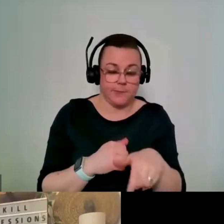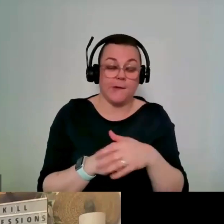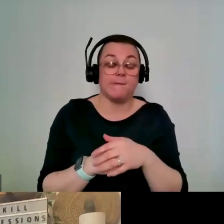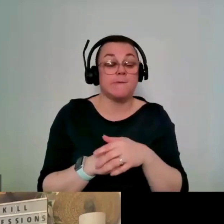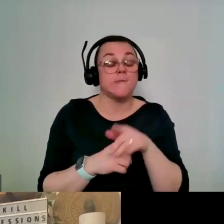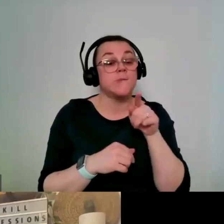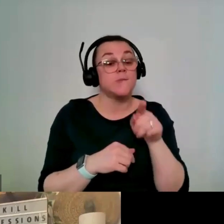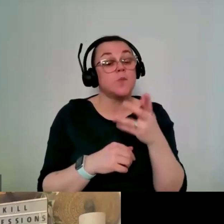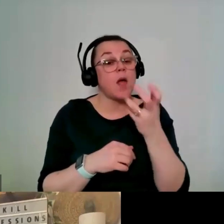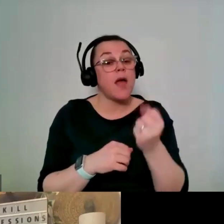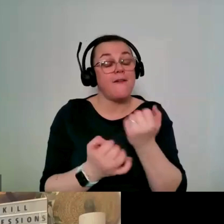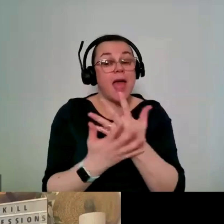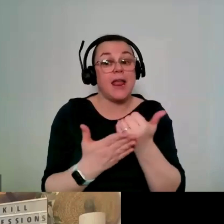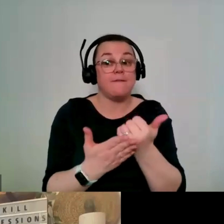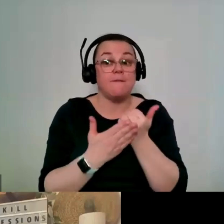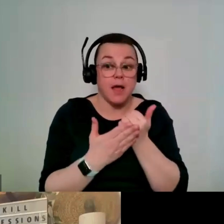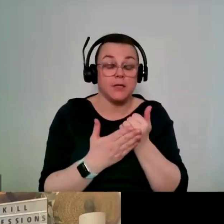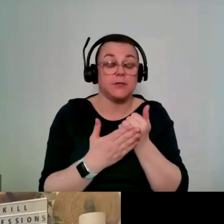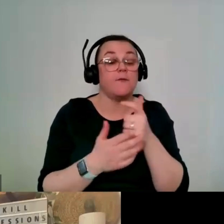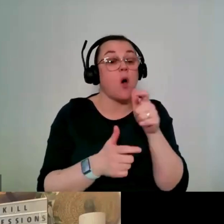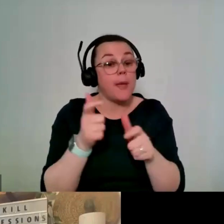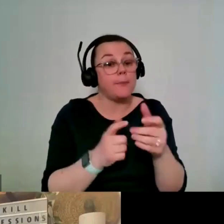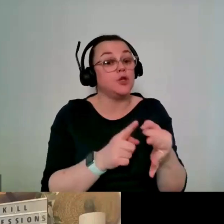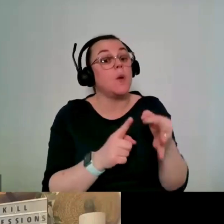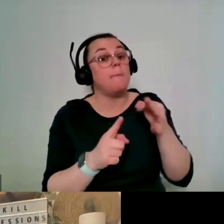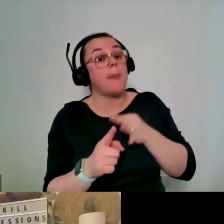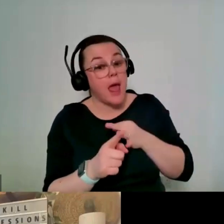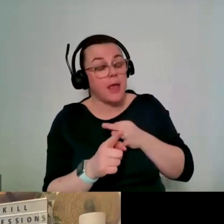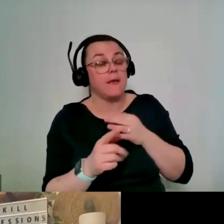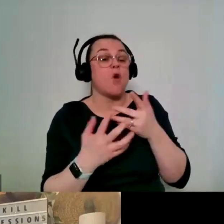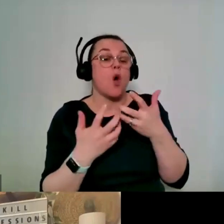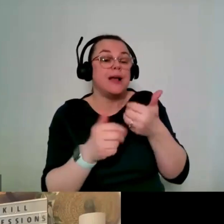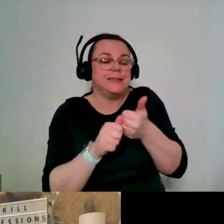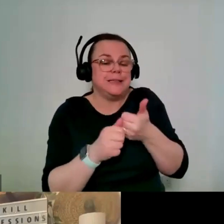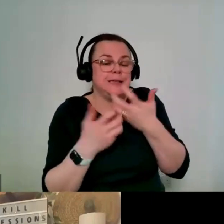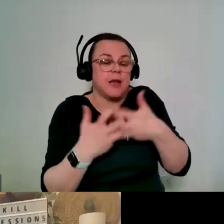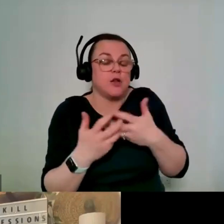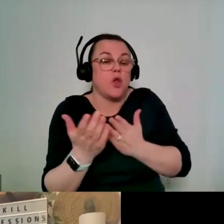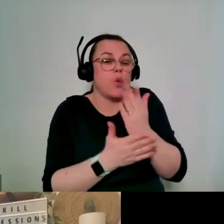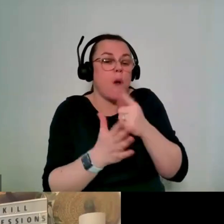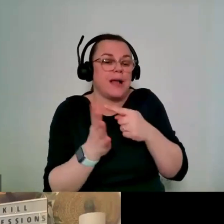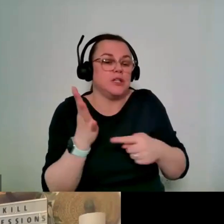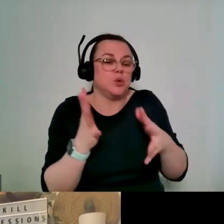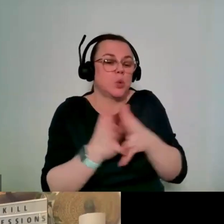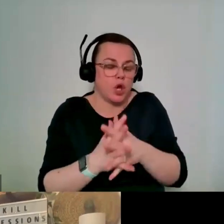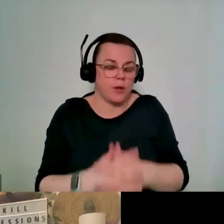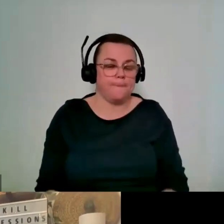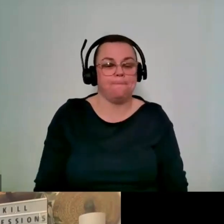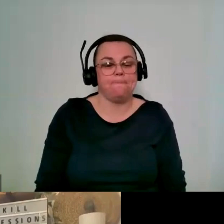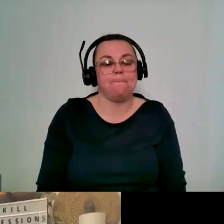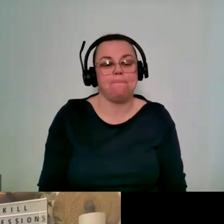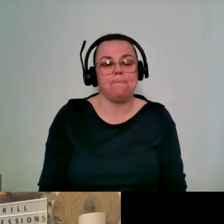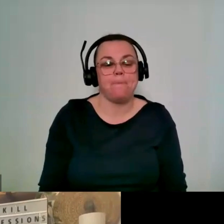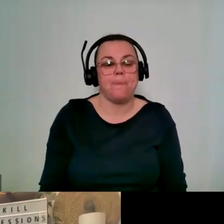you have any advice for people applying for assistive technology via Access to Work?